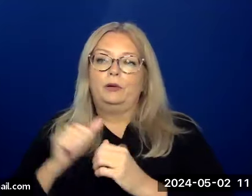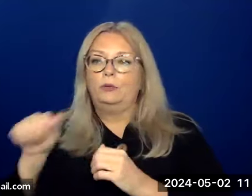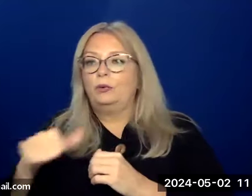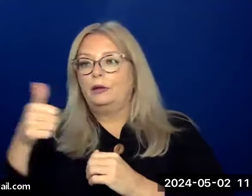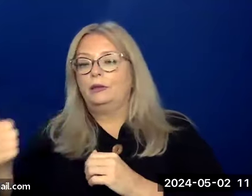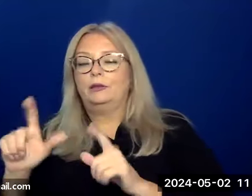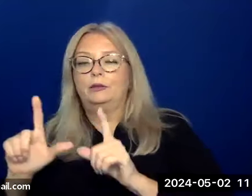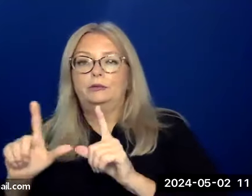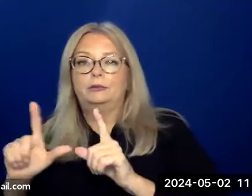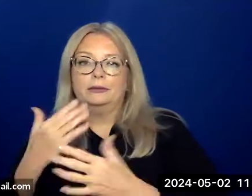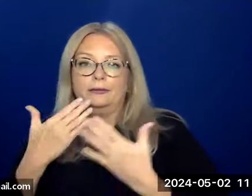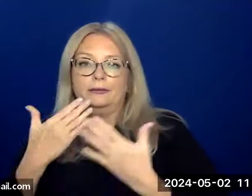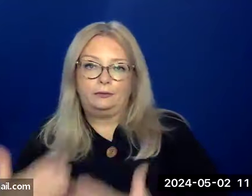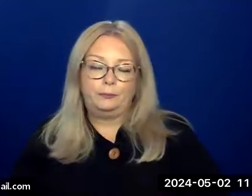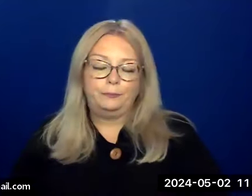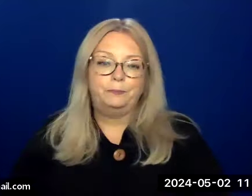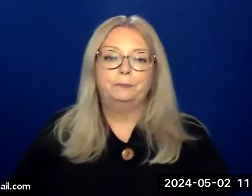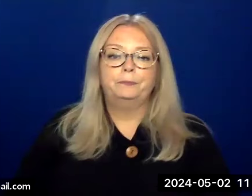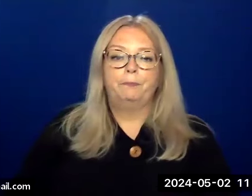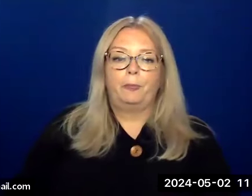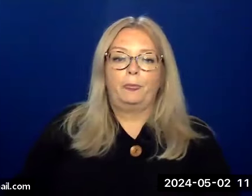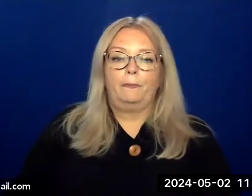Thank you.